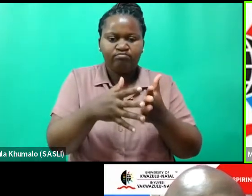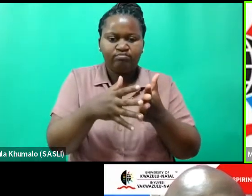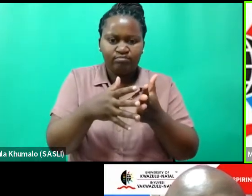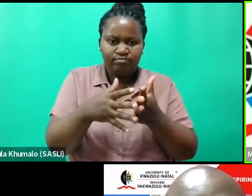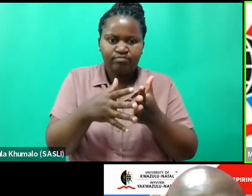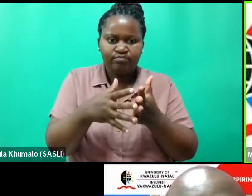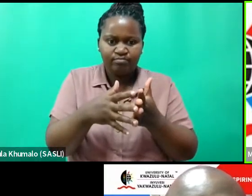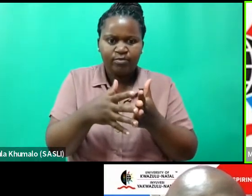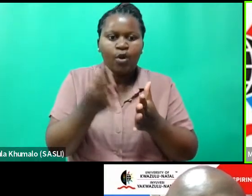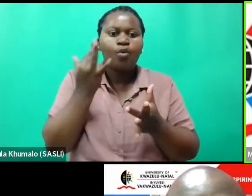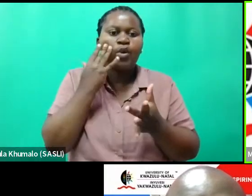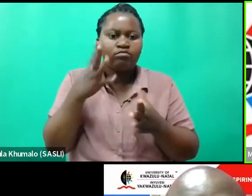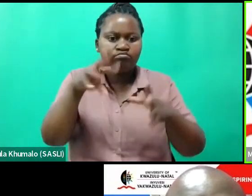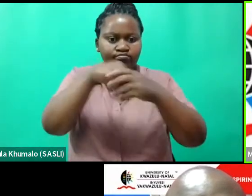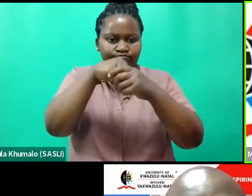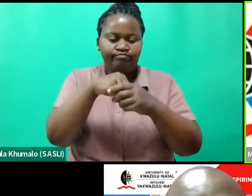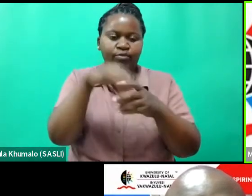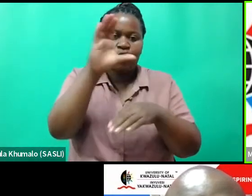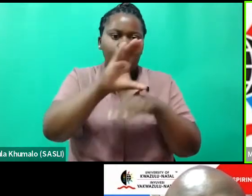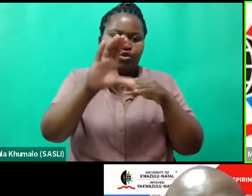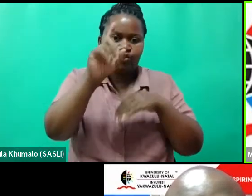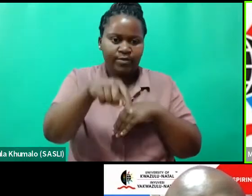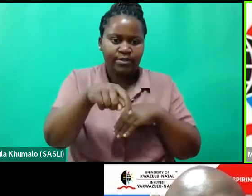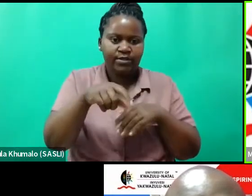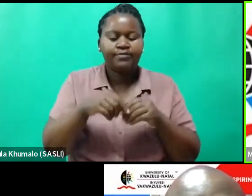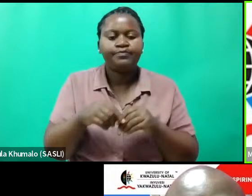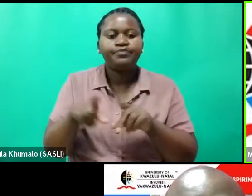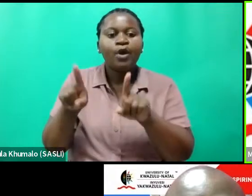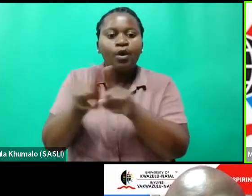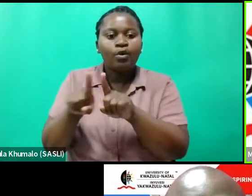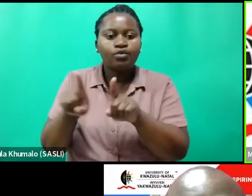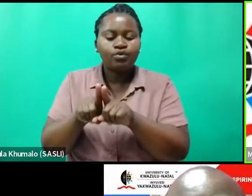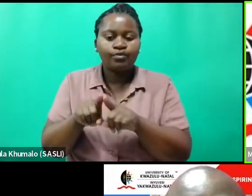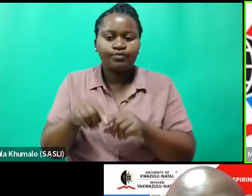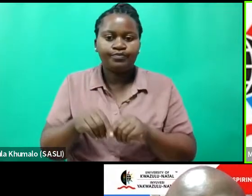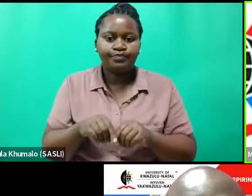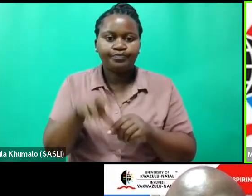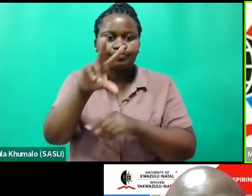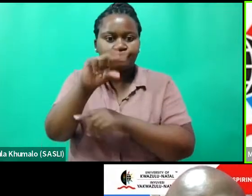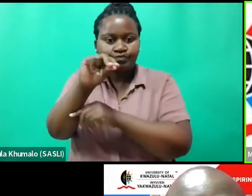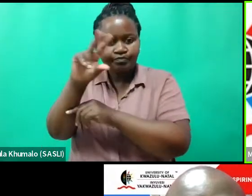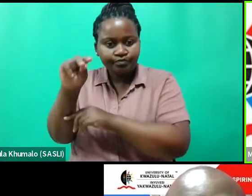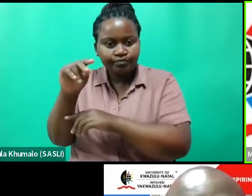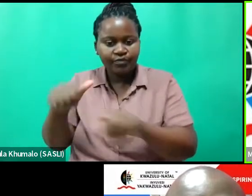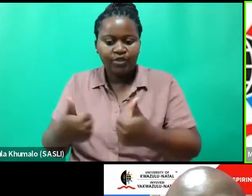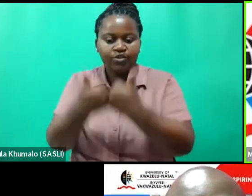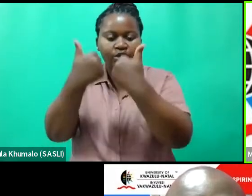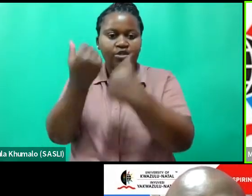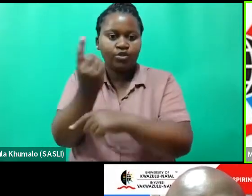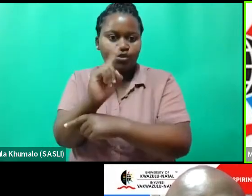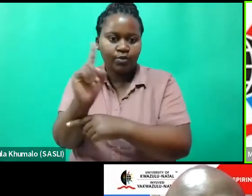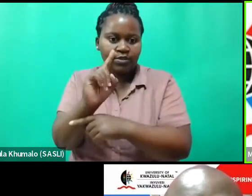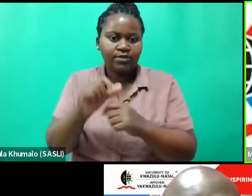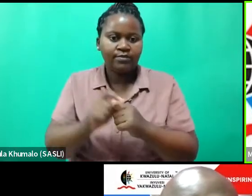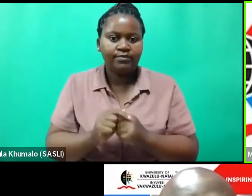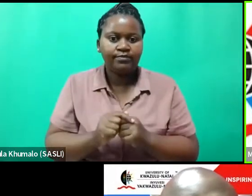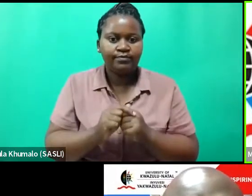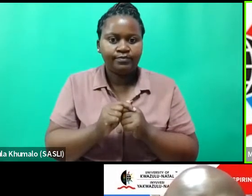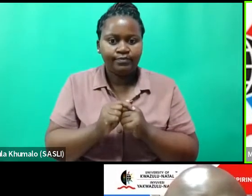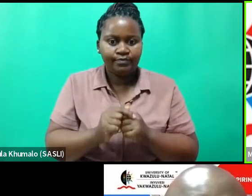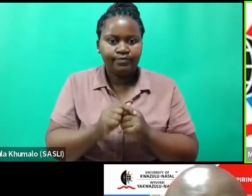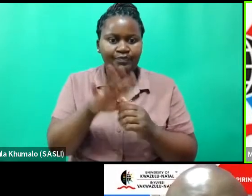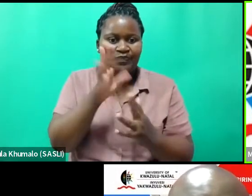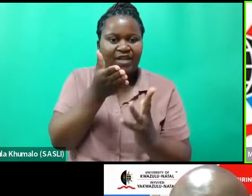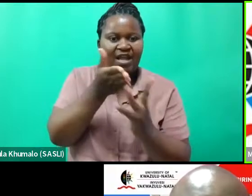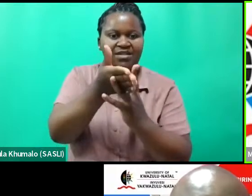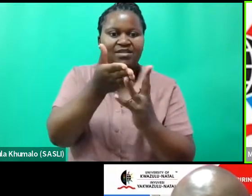college. And also, another challenge was that there is no accessibility